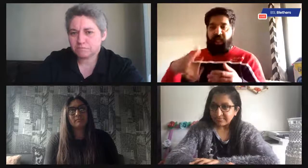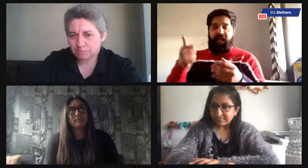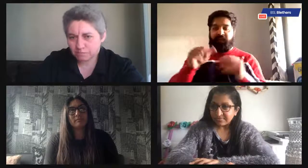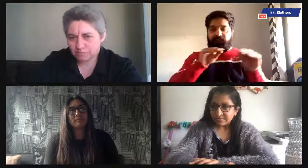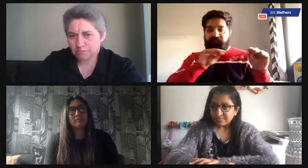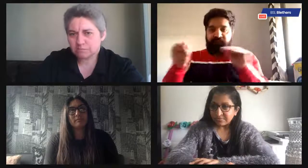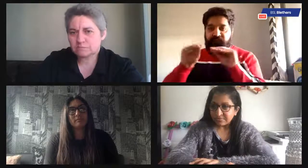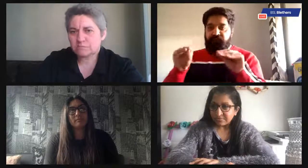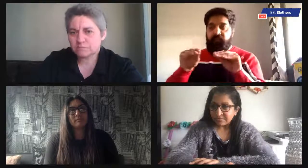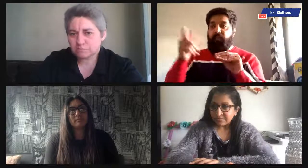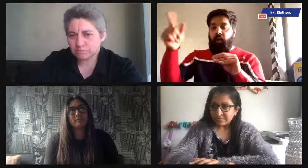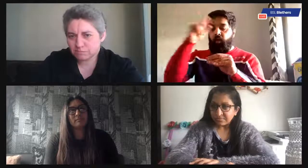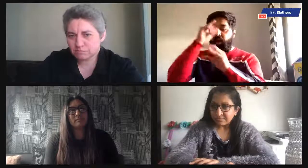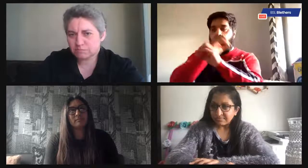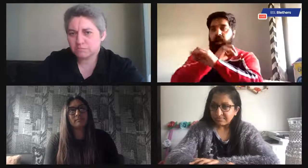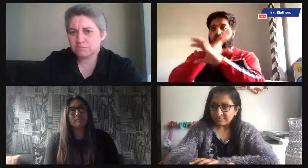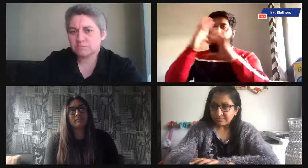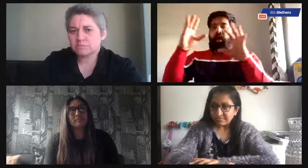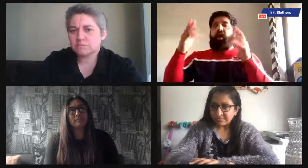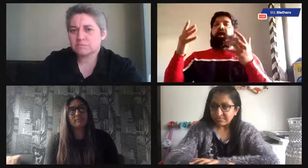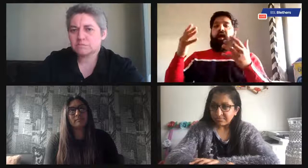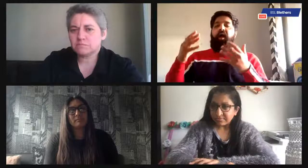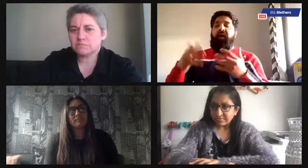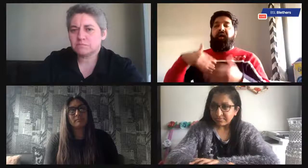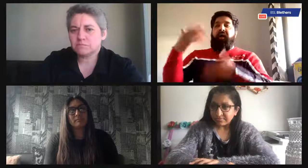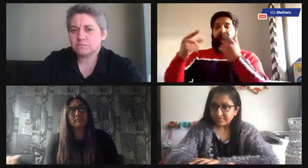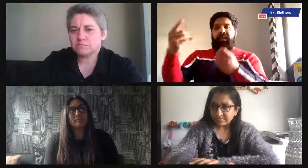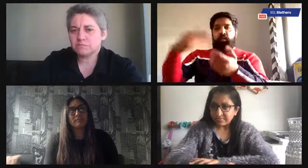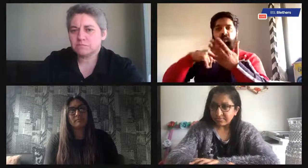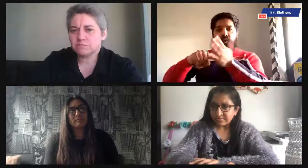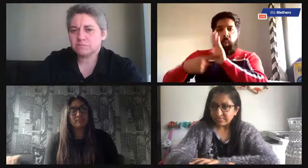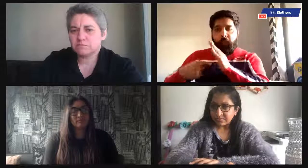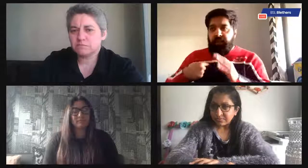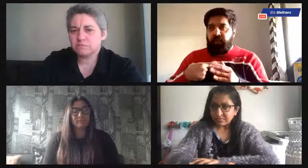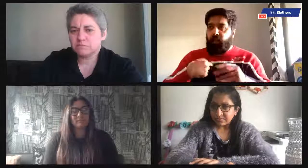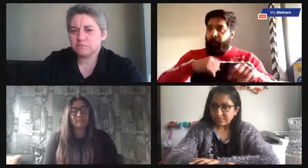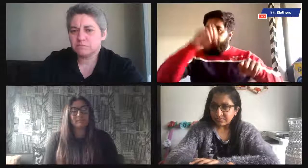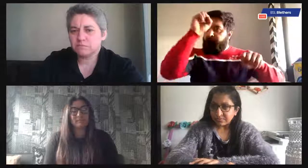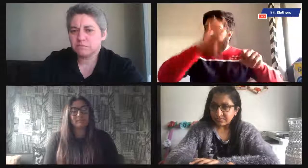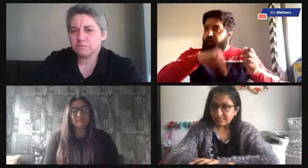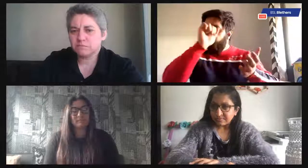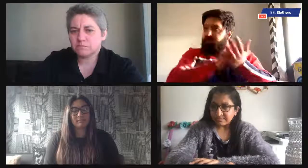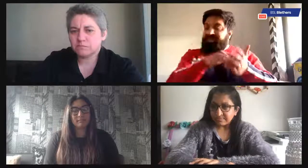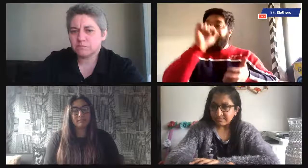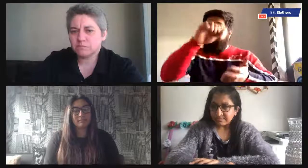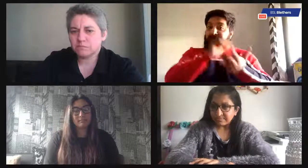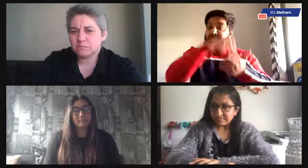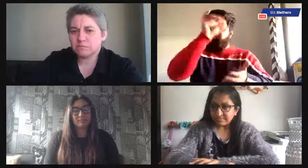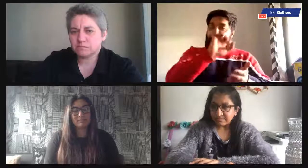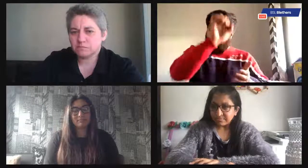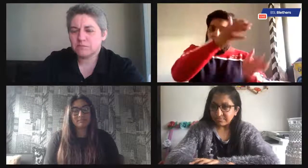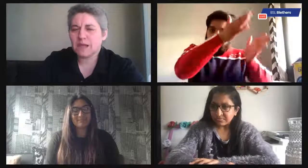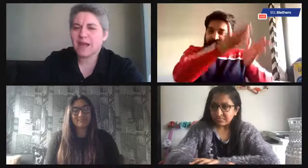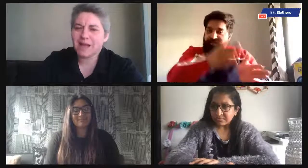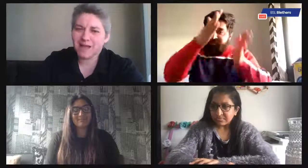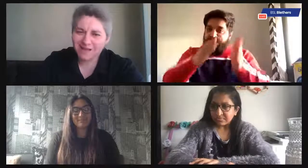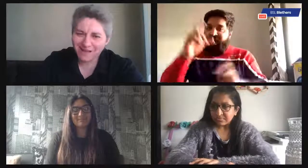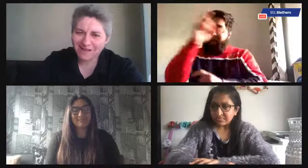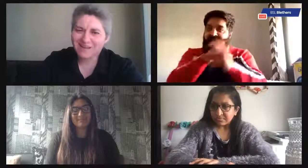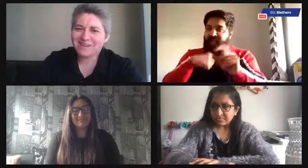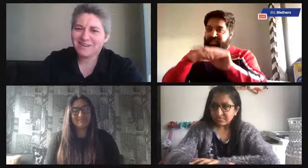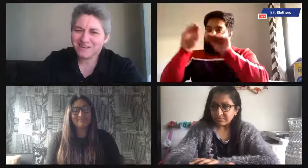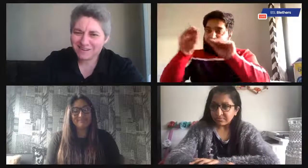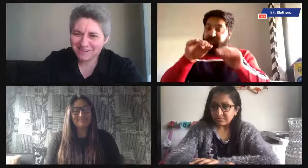that were completely different and wouldn't understand. So there was lots of learning from them, but also learning from me as well. So they had